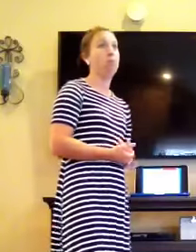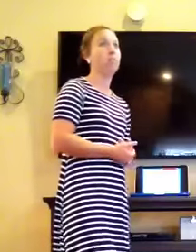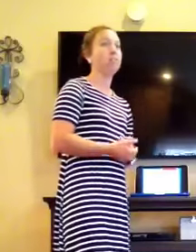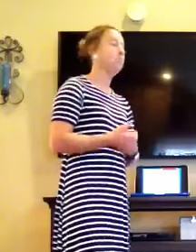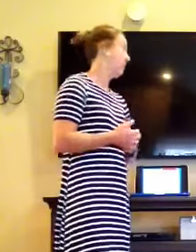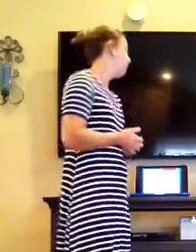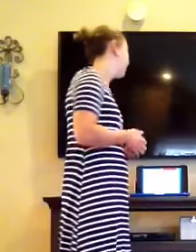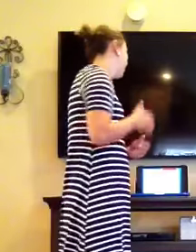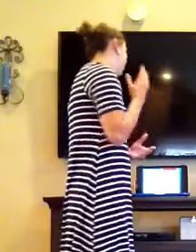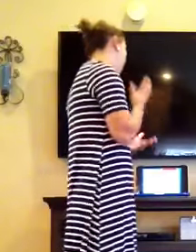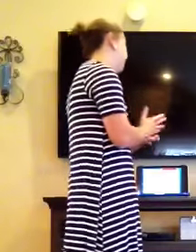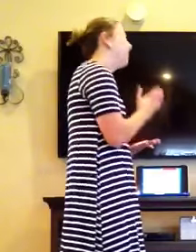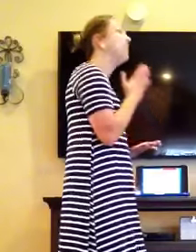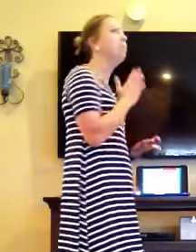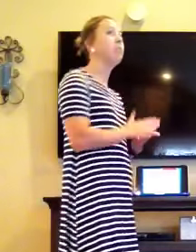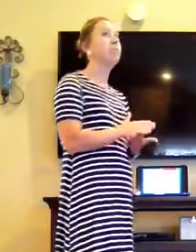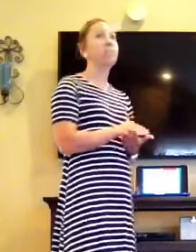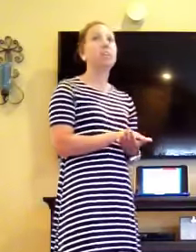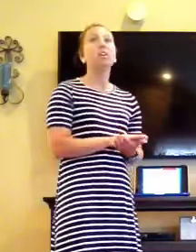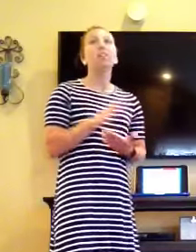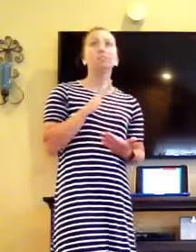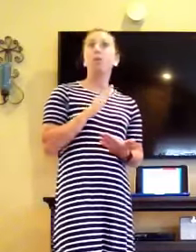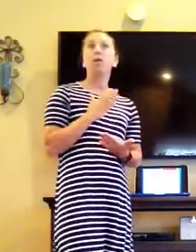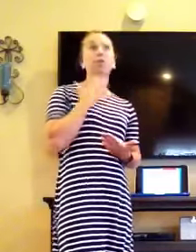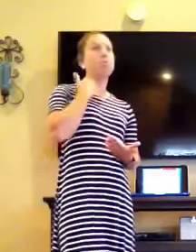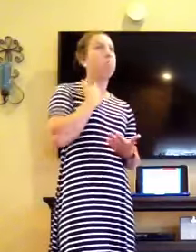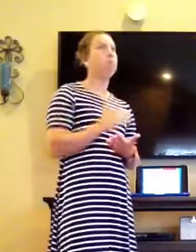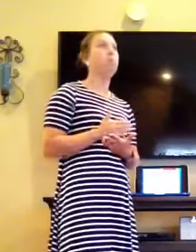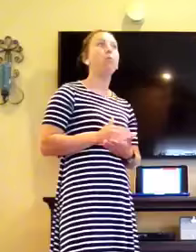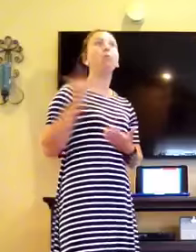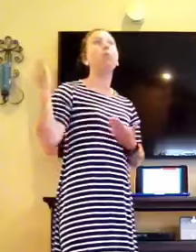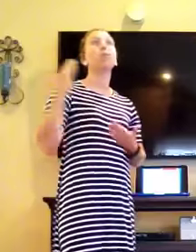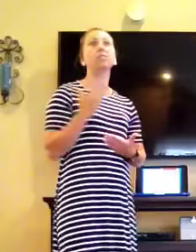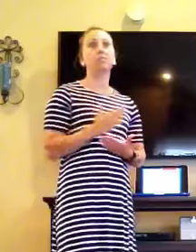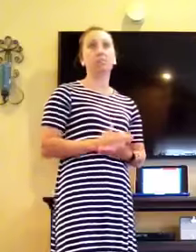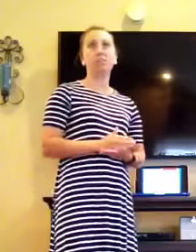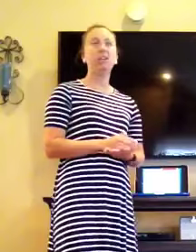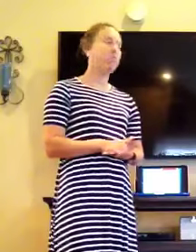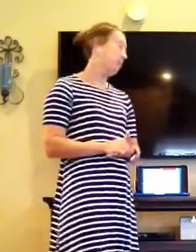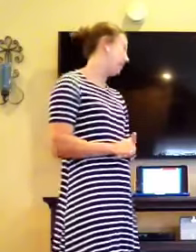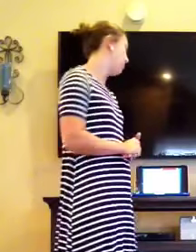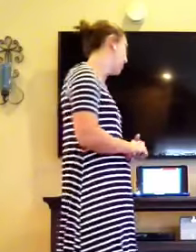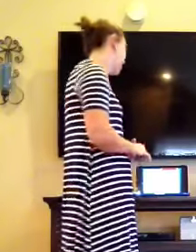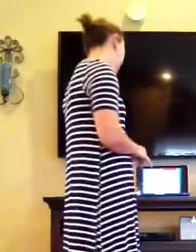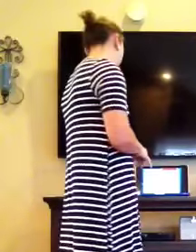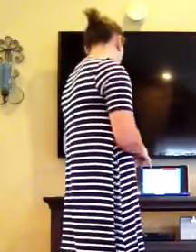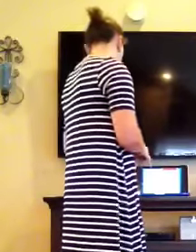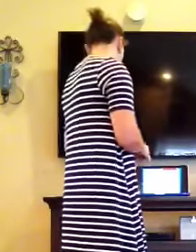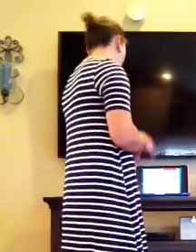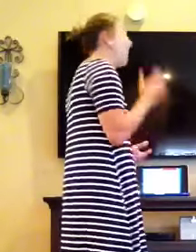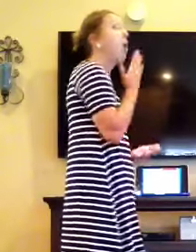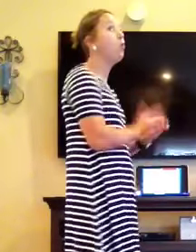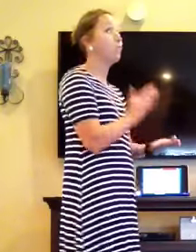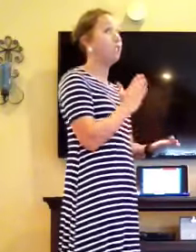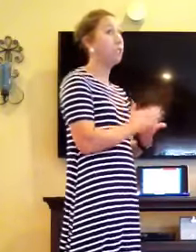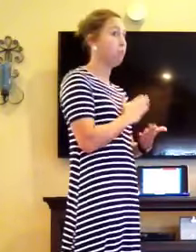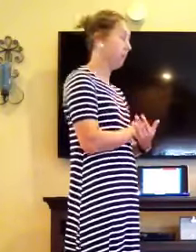product. Okay, so really, that's probably one of the most important parts, is stating your expectations and holding to